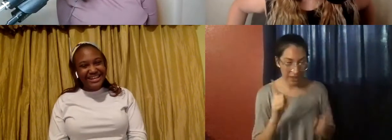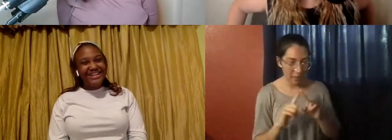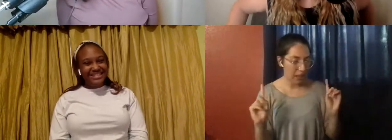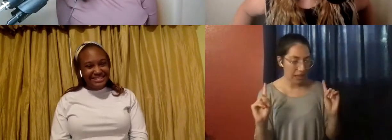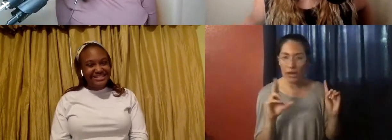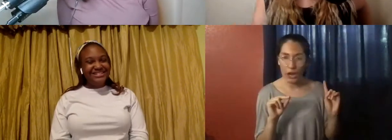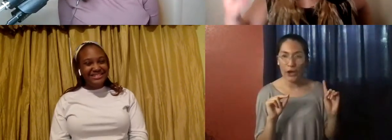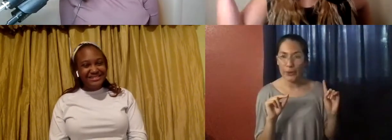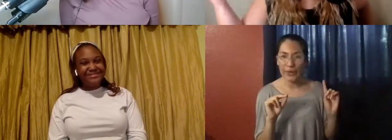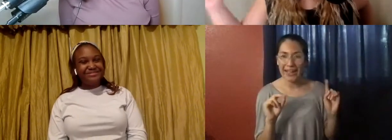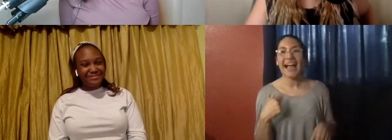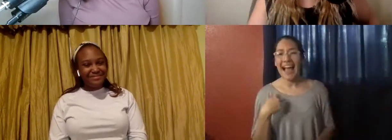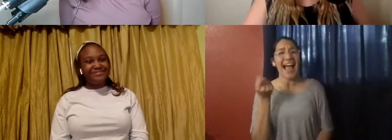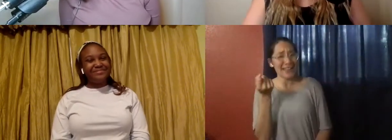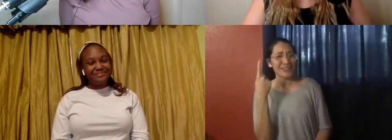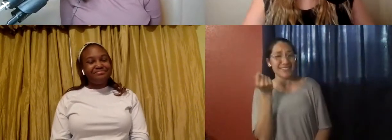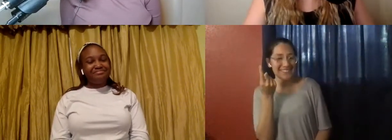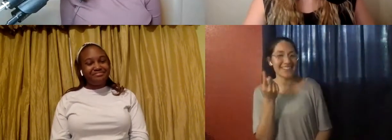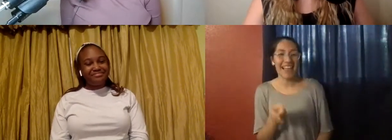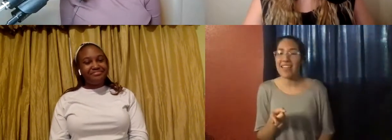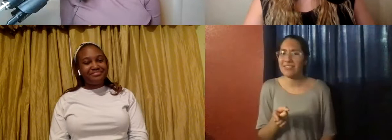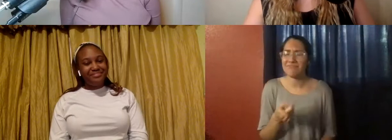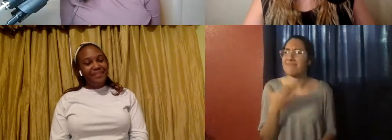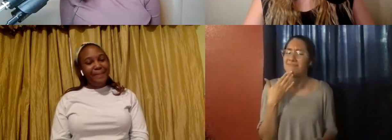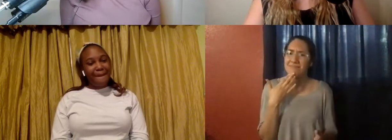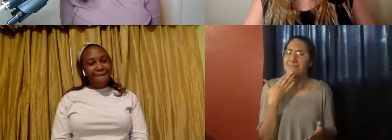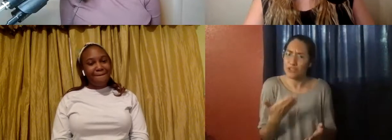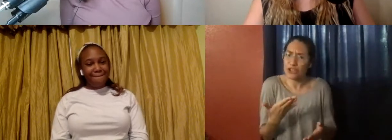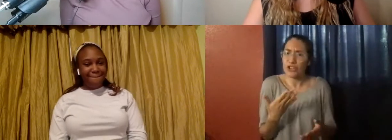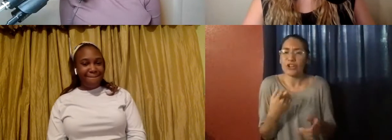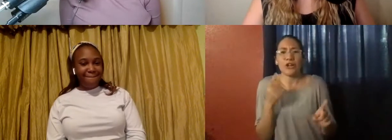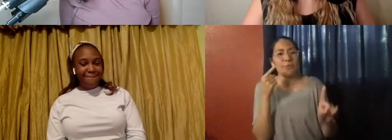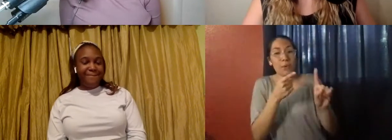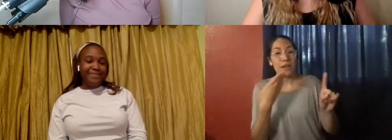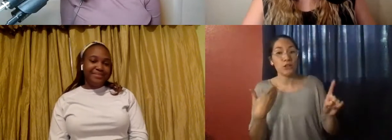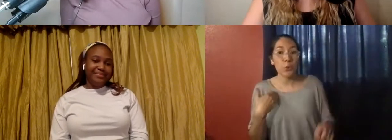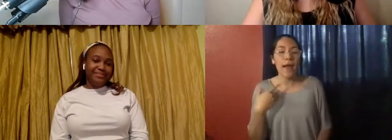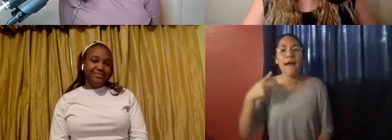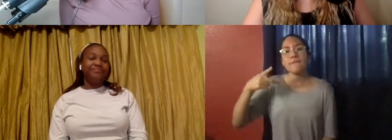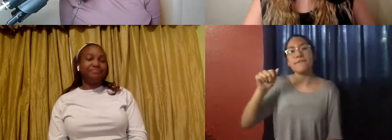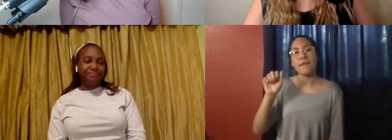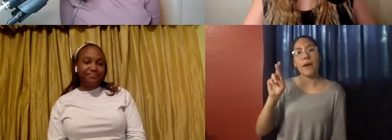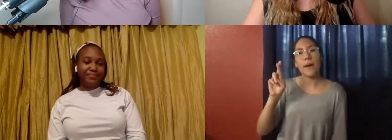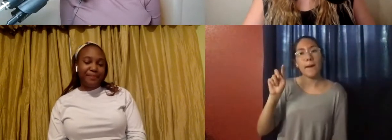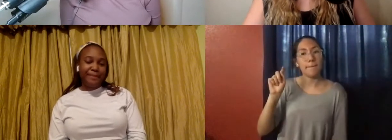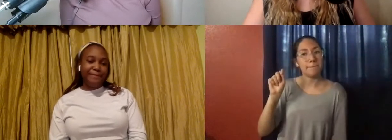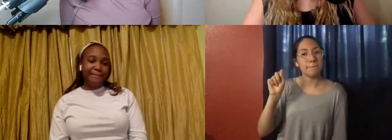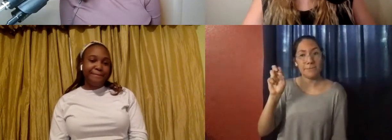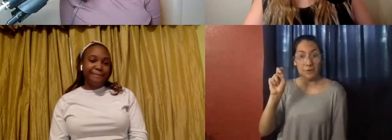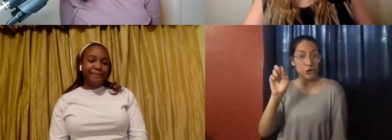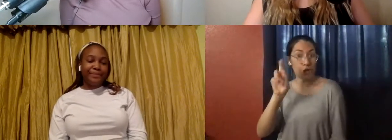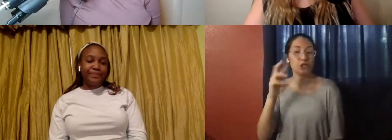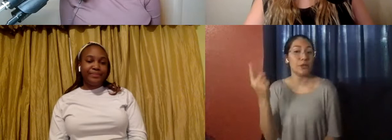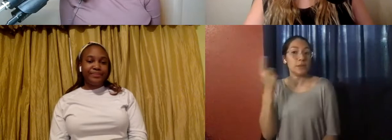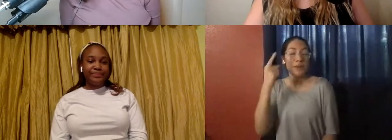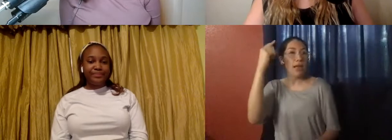I understand. And that's a great point. I mean, you have a partner, so there is someone to think of when